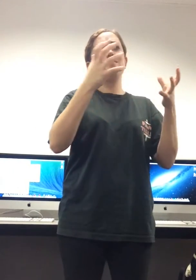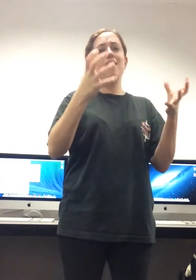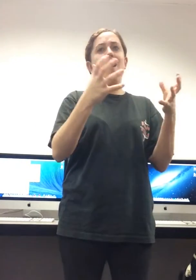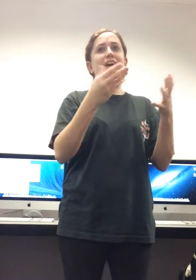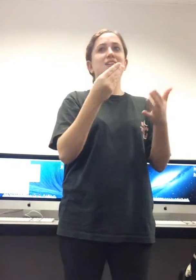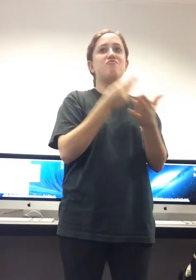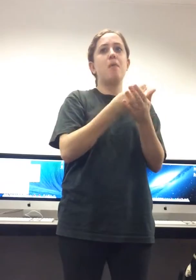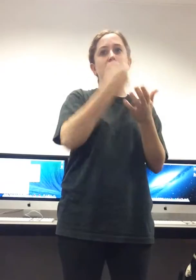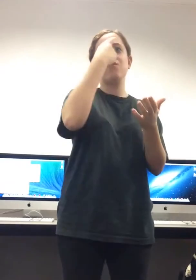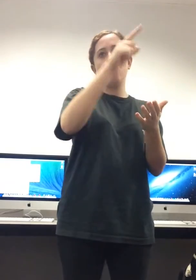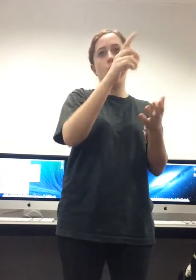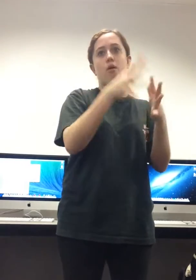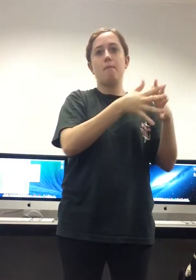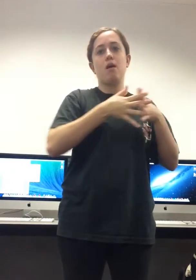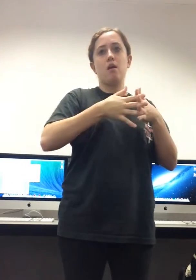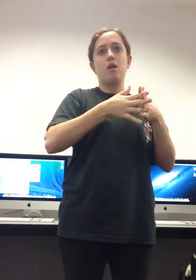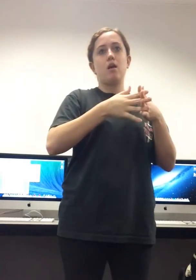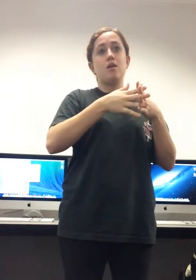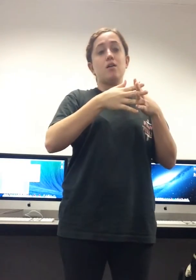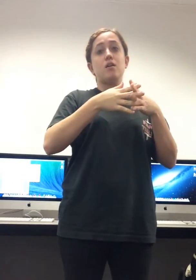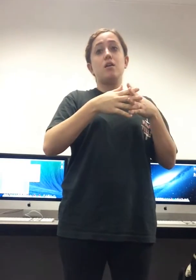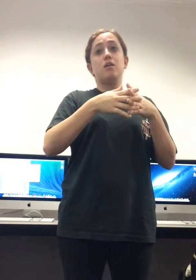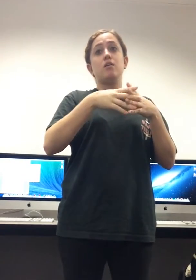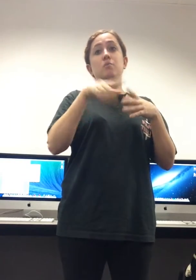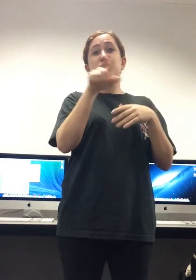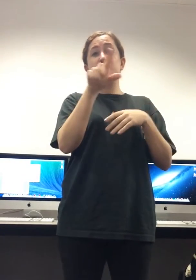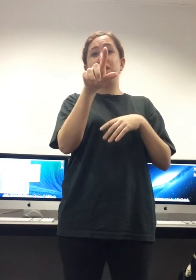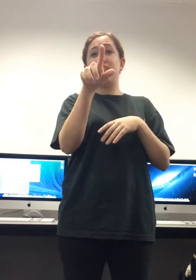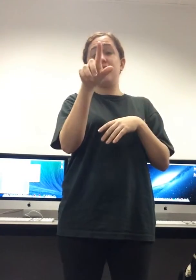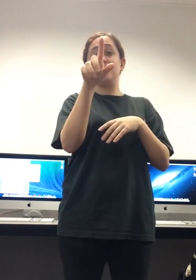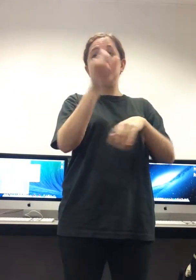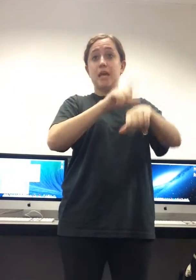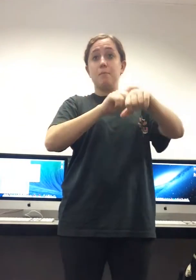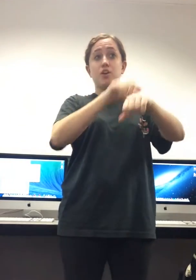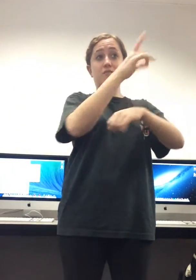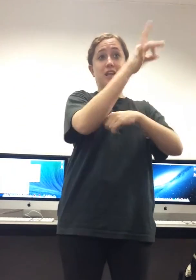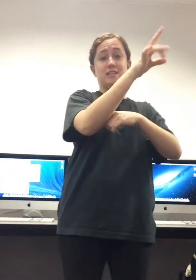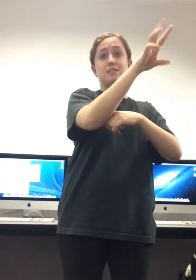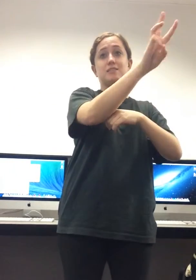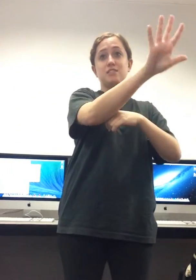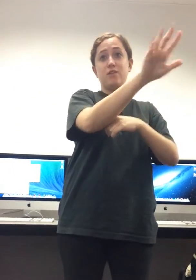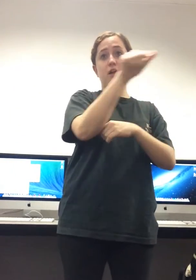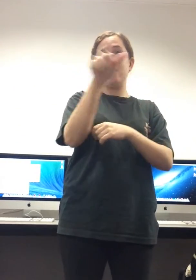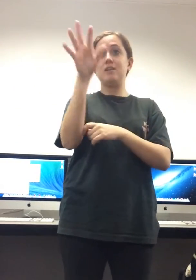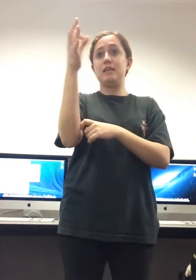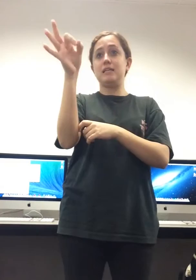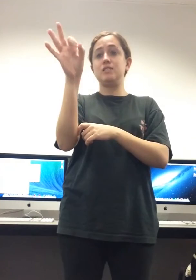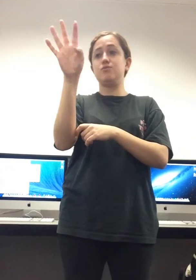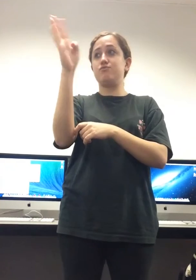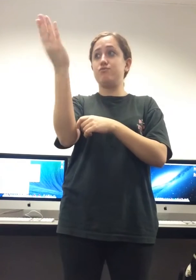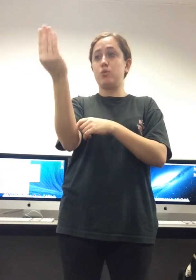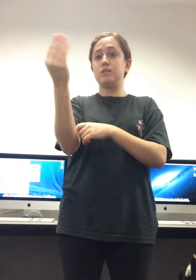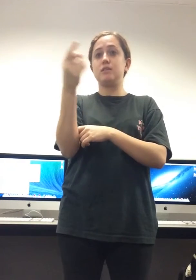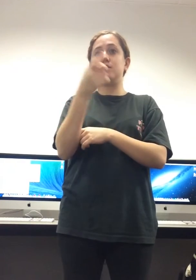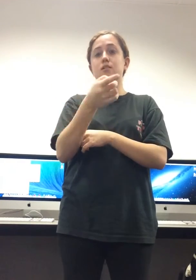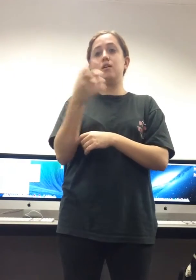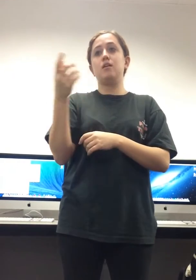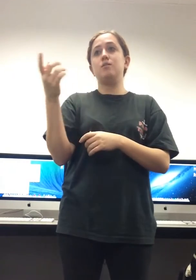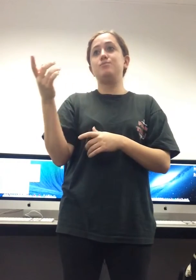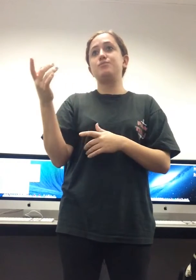Between that time period of 1865 to 1914, gross national product skyrocketed.